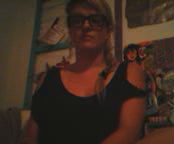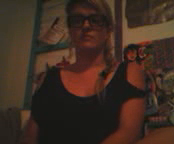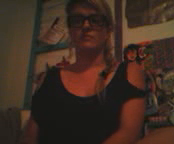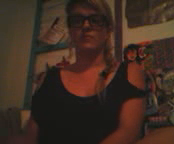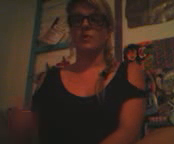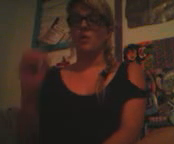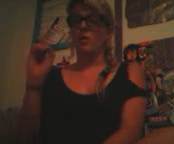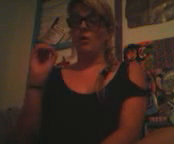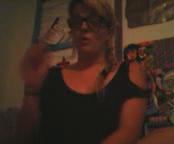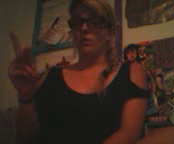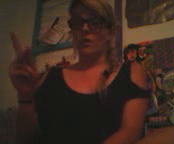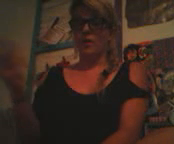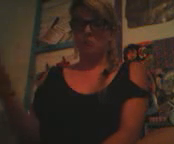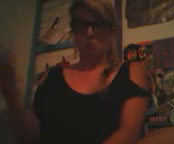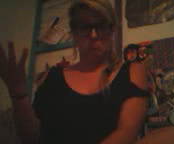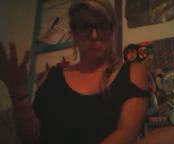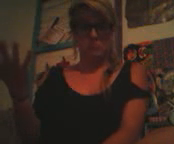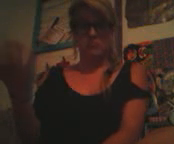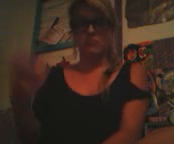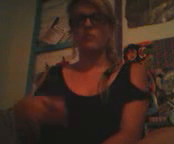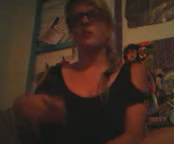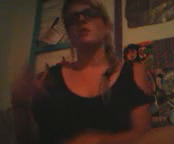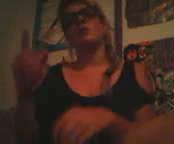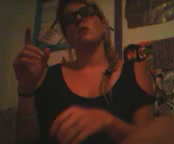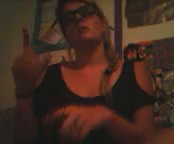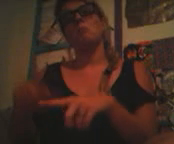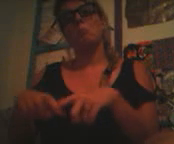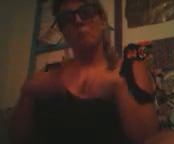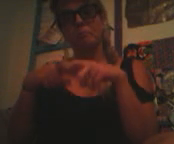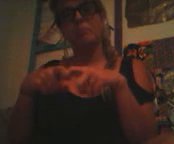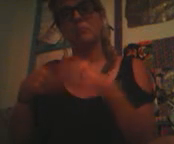Okay guys, what do we have in this one? Please press pause and give it a shot.